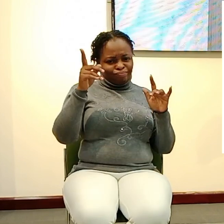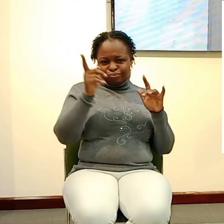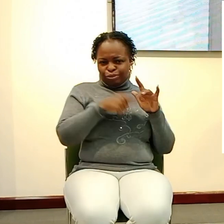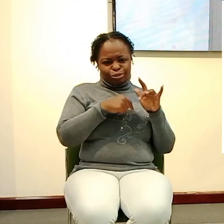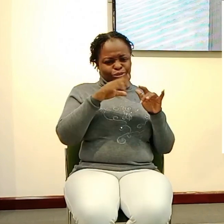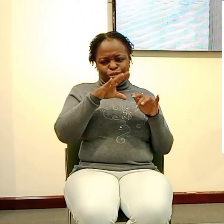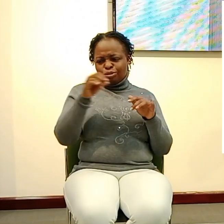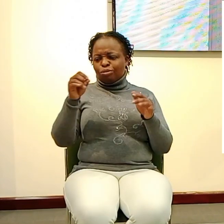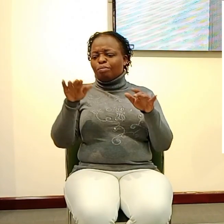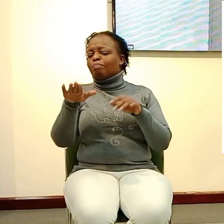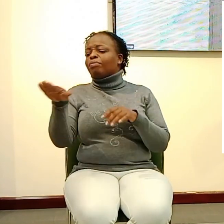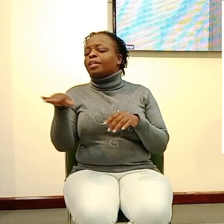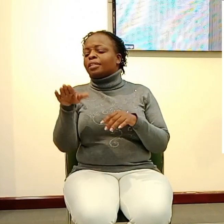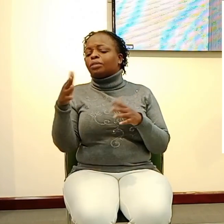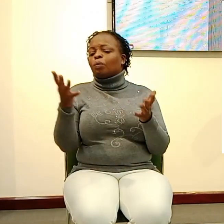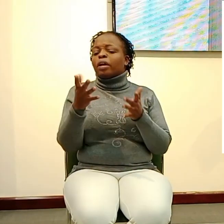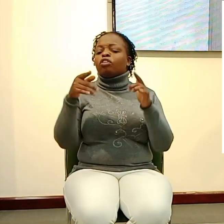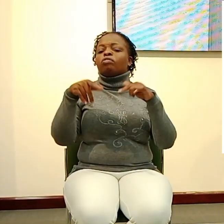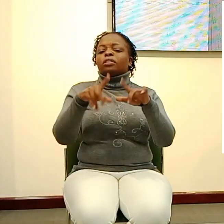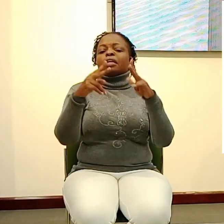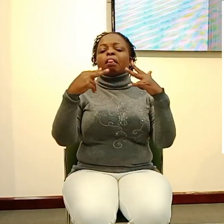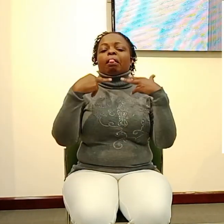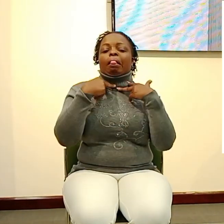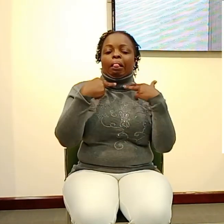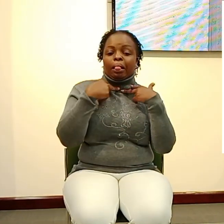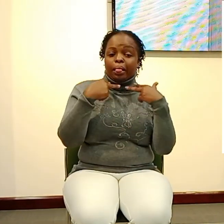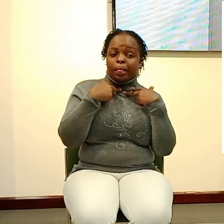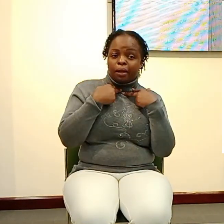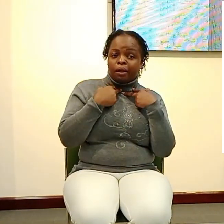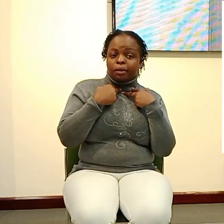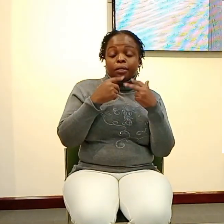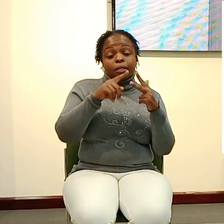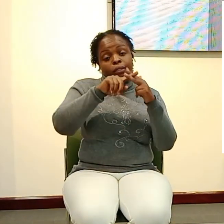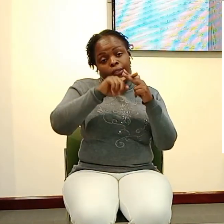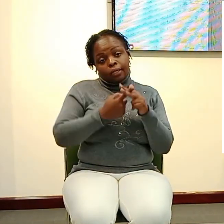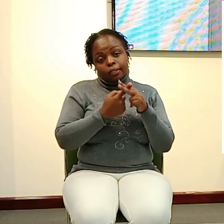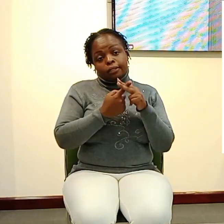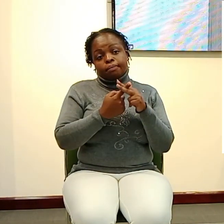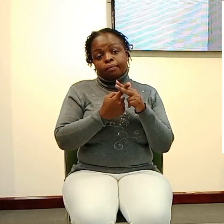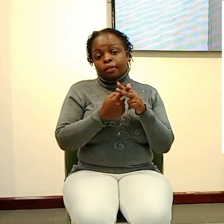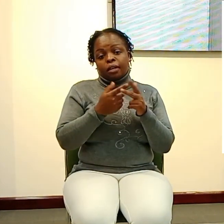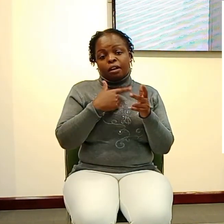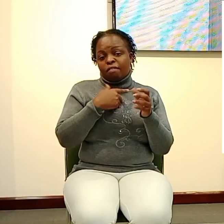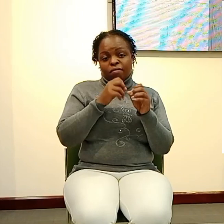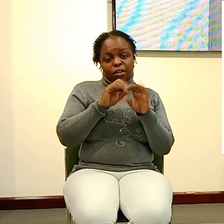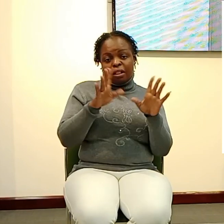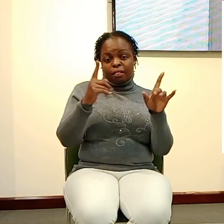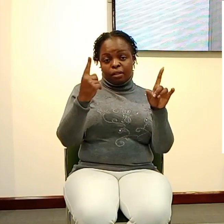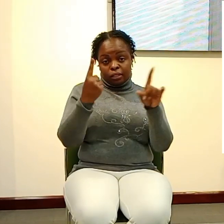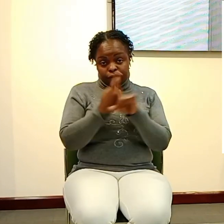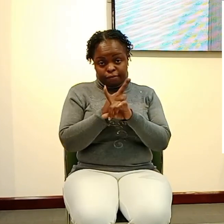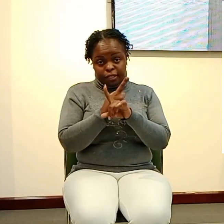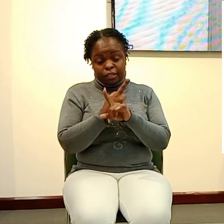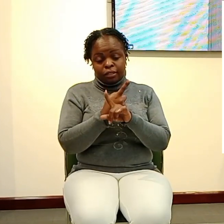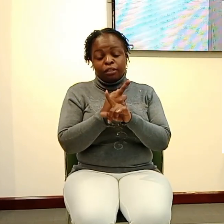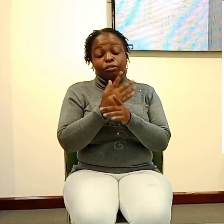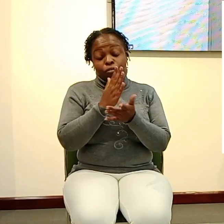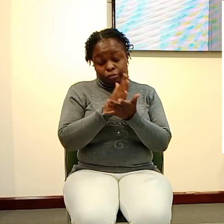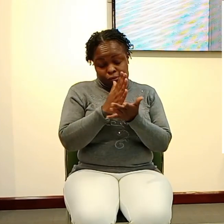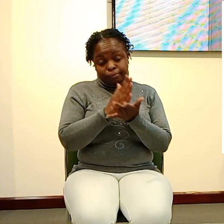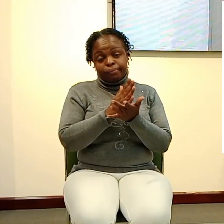go to a place where you might find yourself again struggling. Just start. There's nothing different. By the